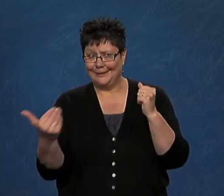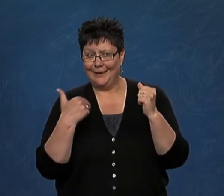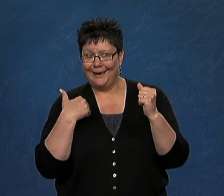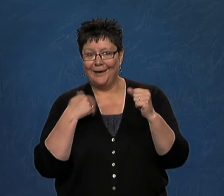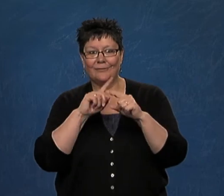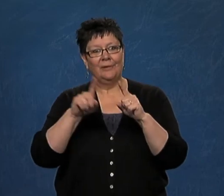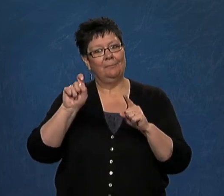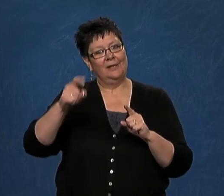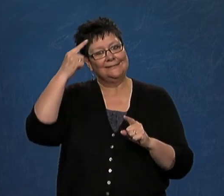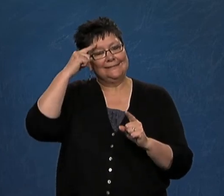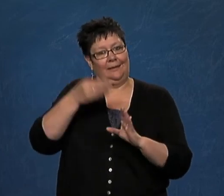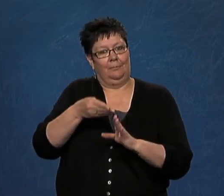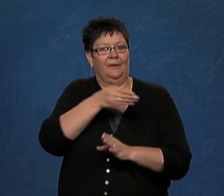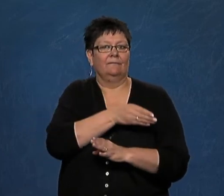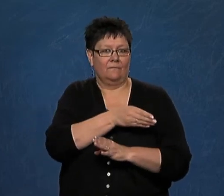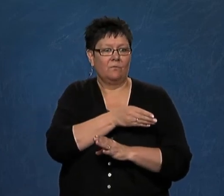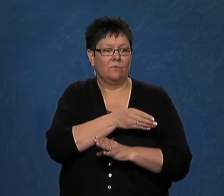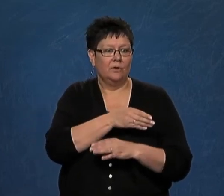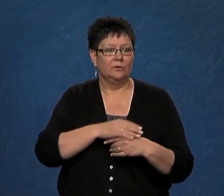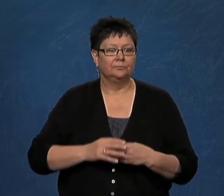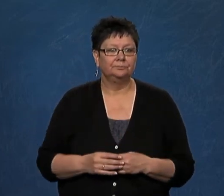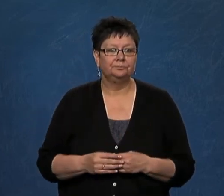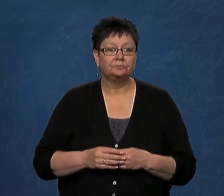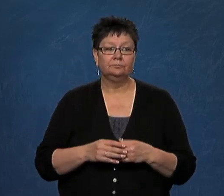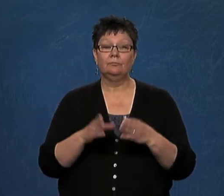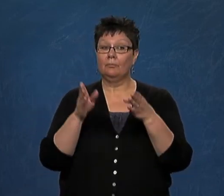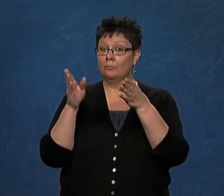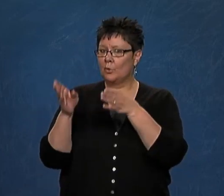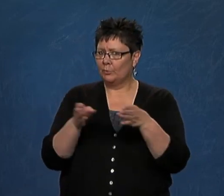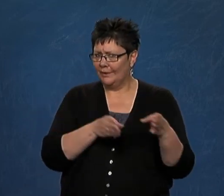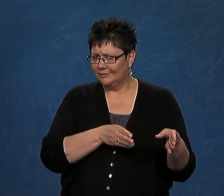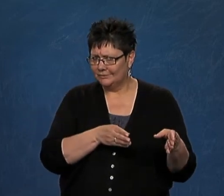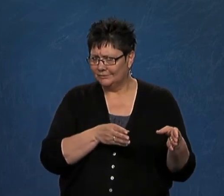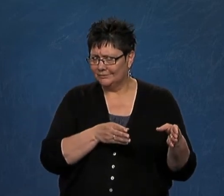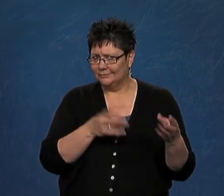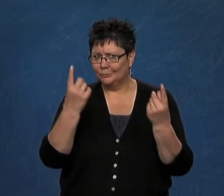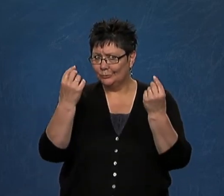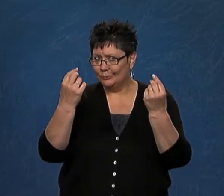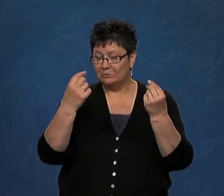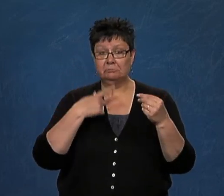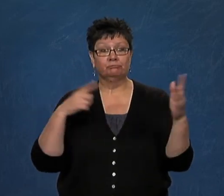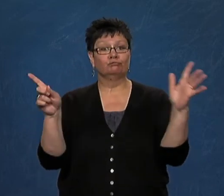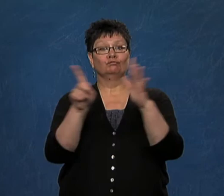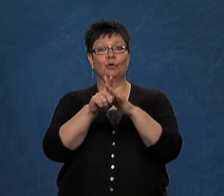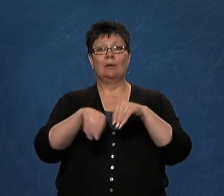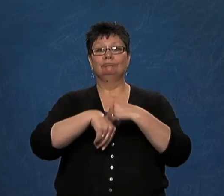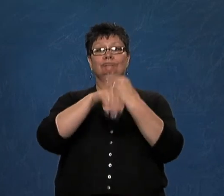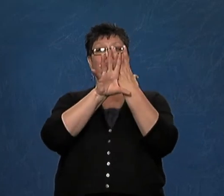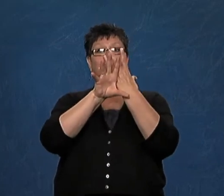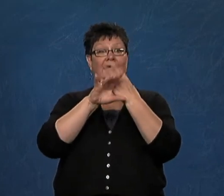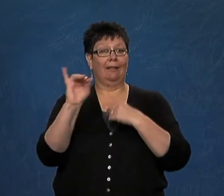that can be recorded. However, you have to make these preparations in advance. Also, for prep,